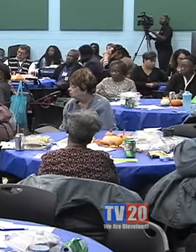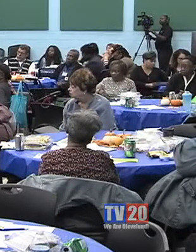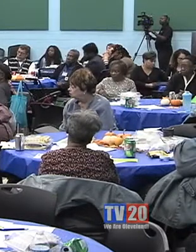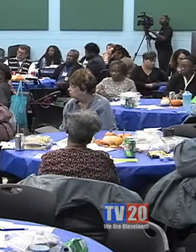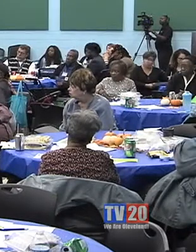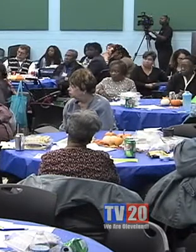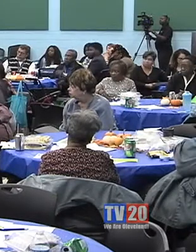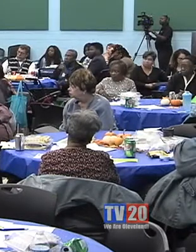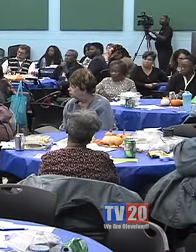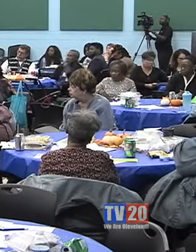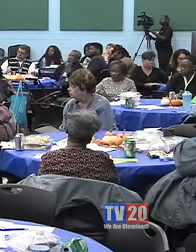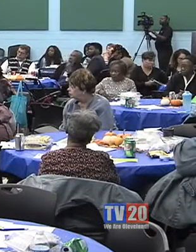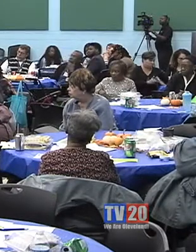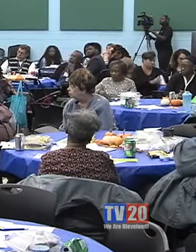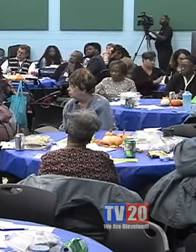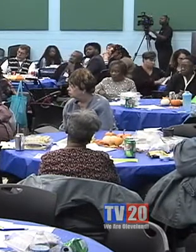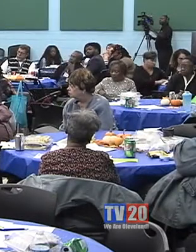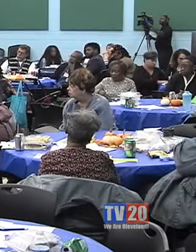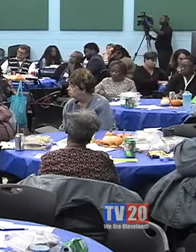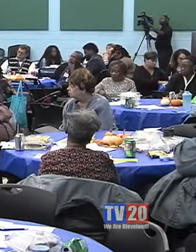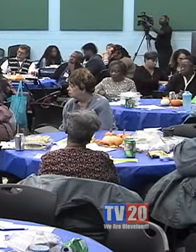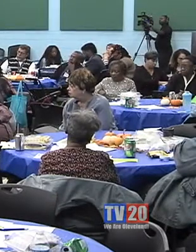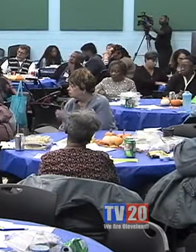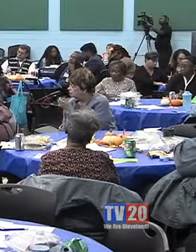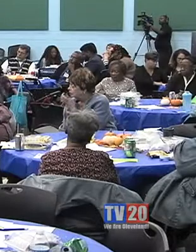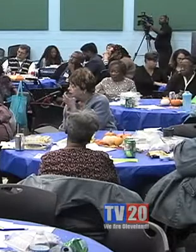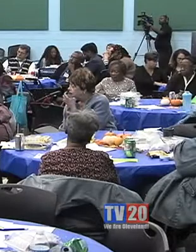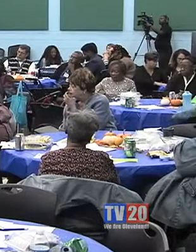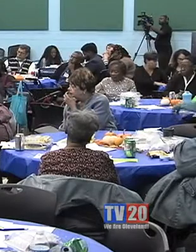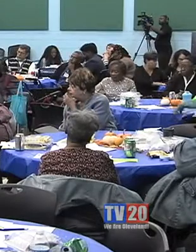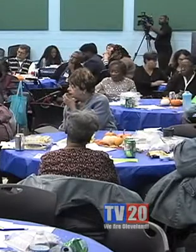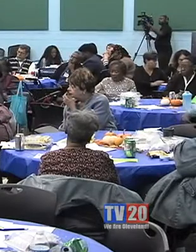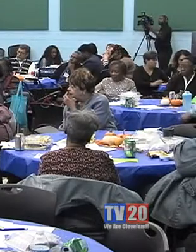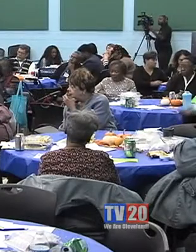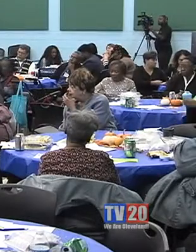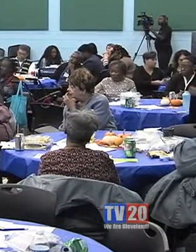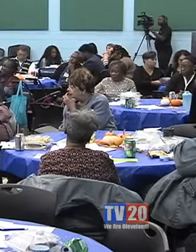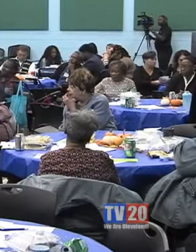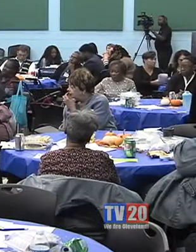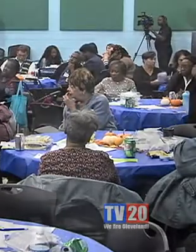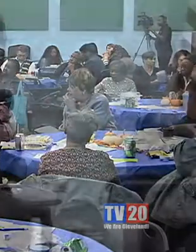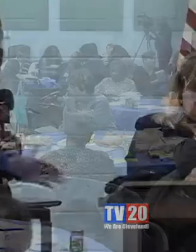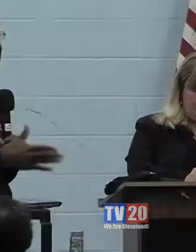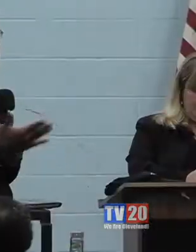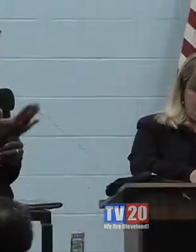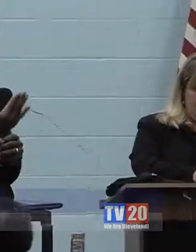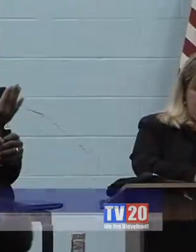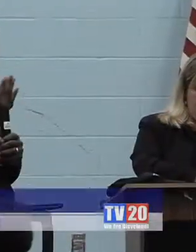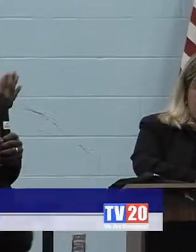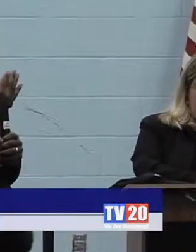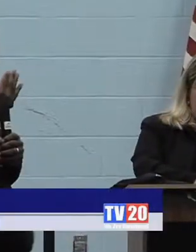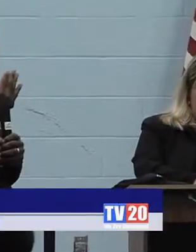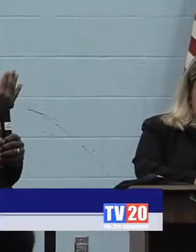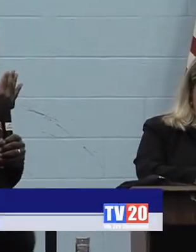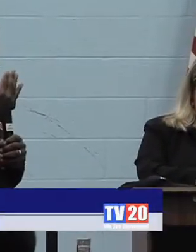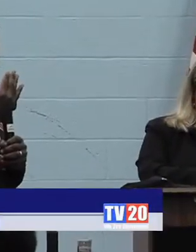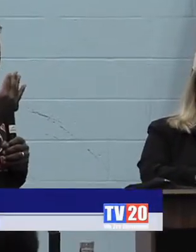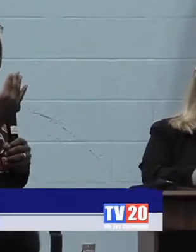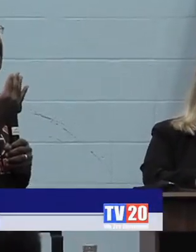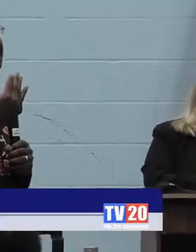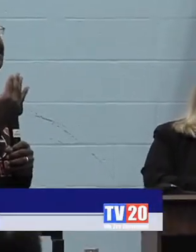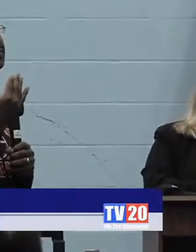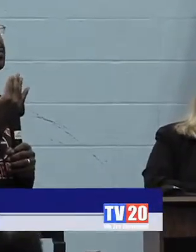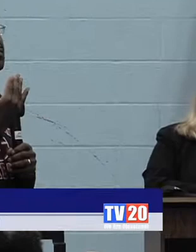that with the bully piece. You know, and the reason why. And if they